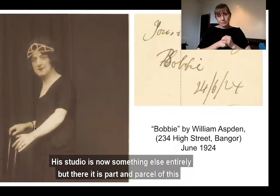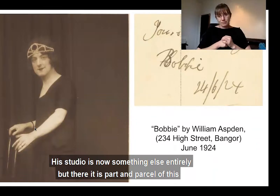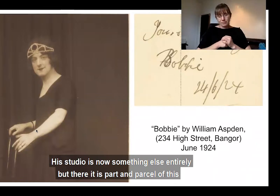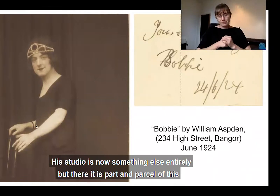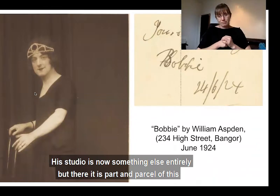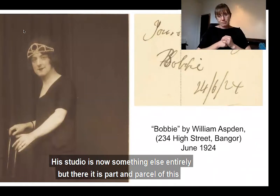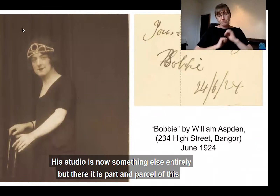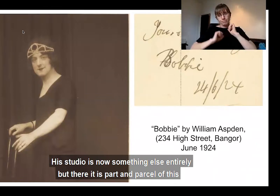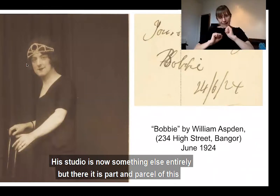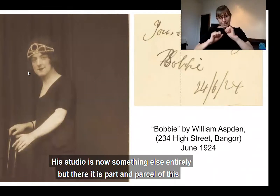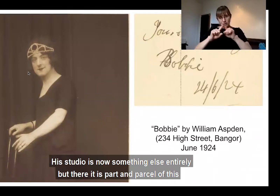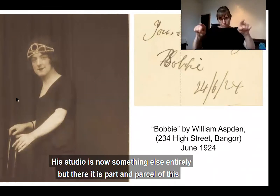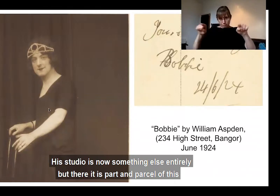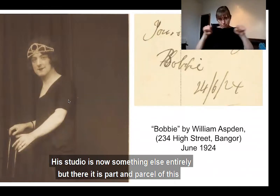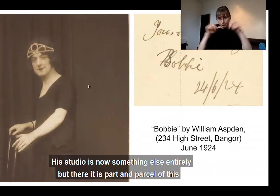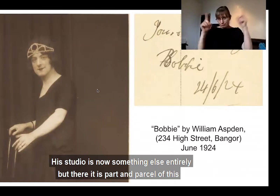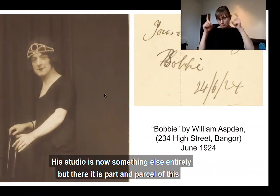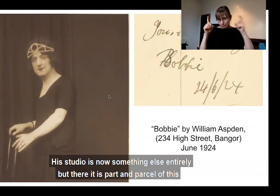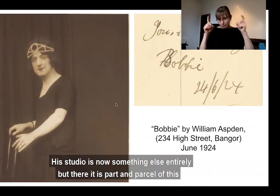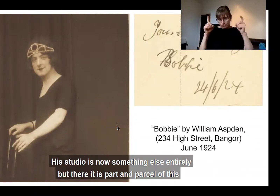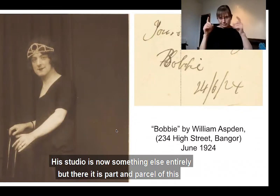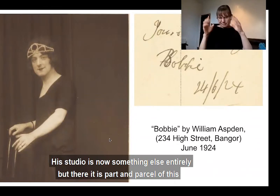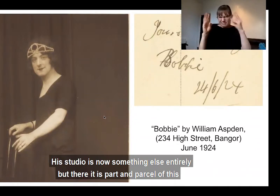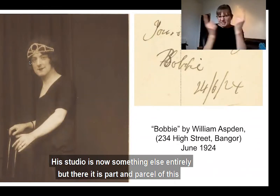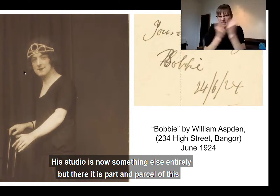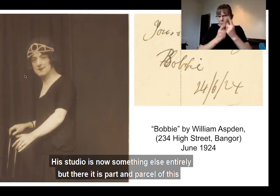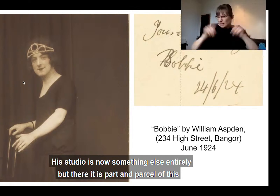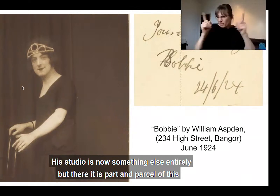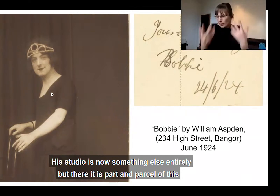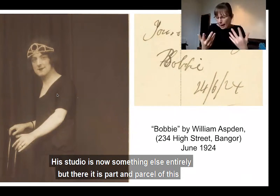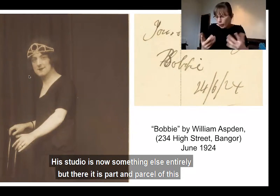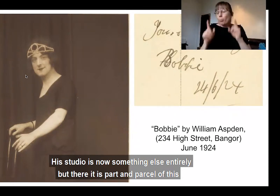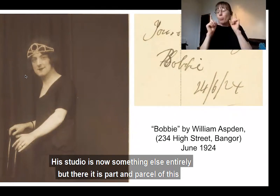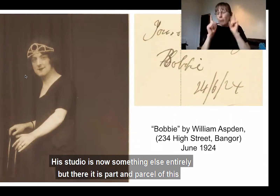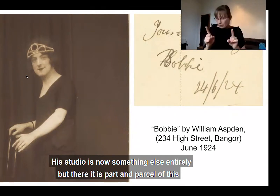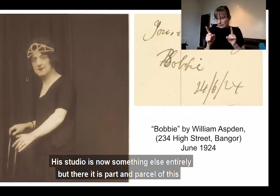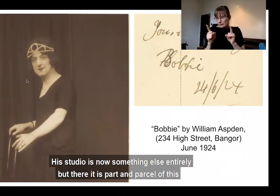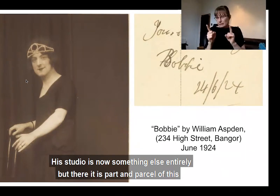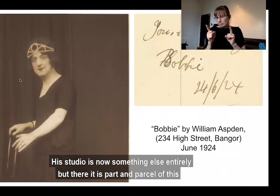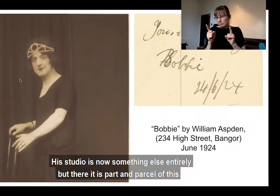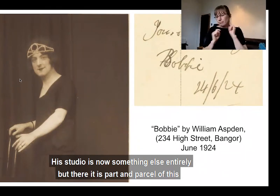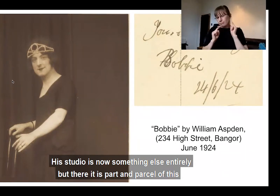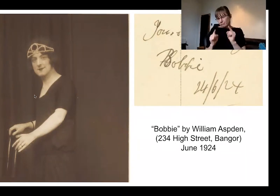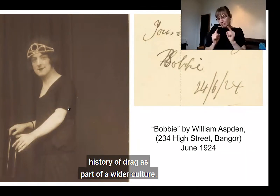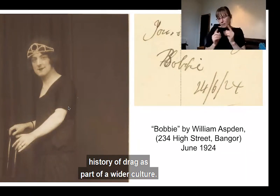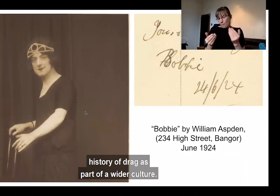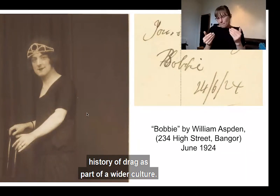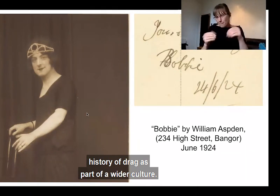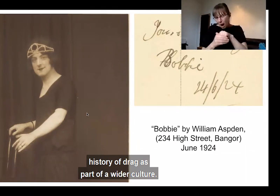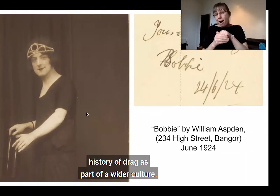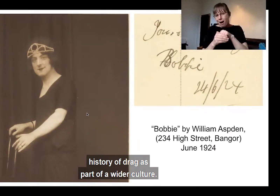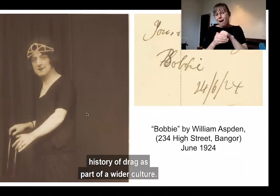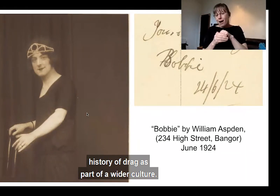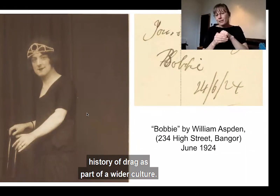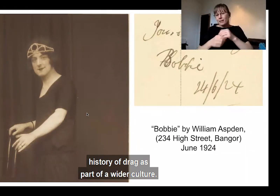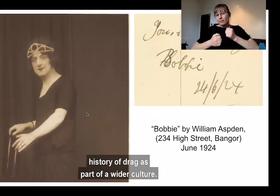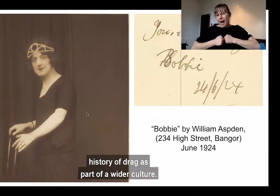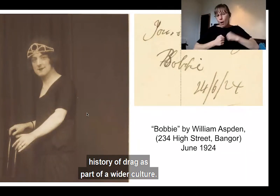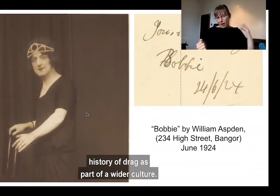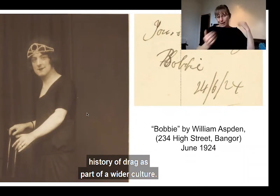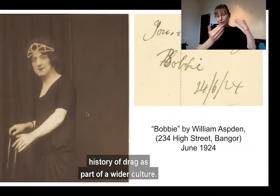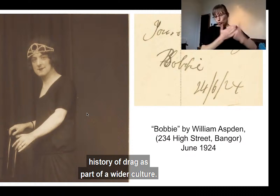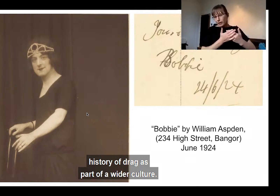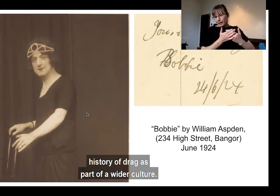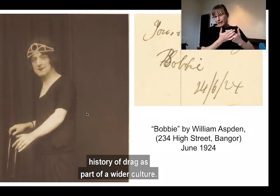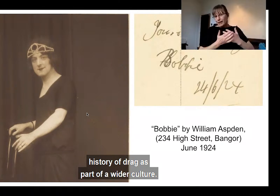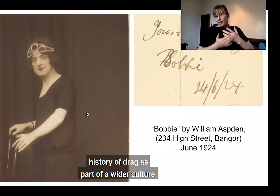His studio is now something else entirely, but there it is, part and parcel of this history of drag